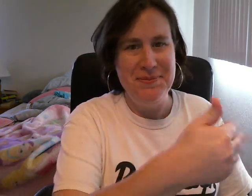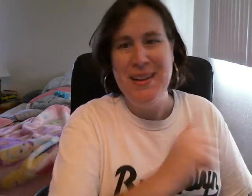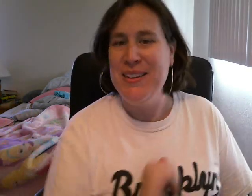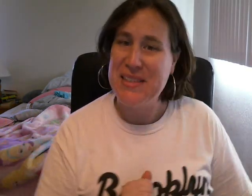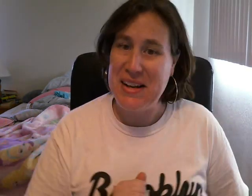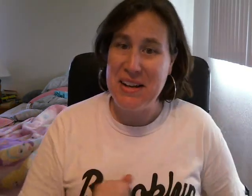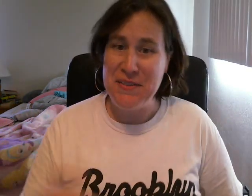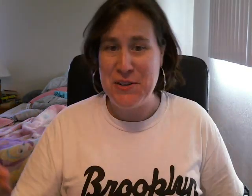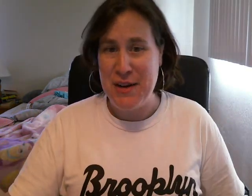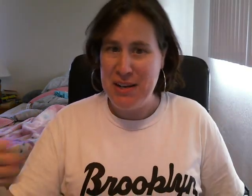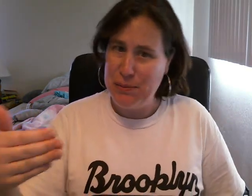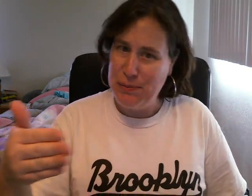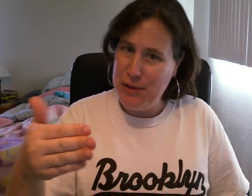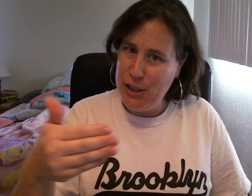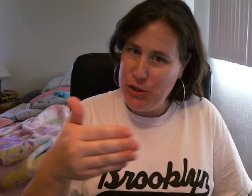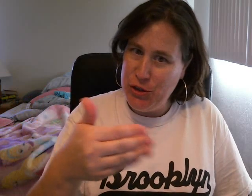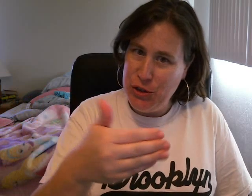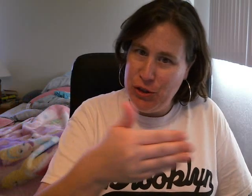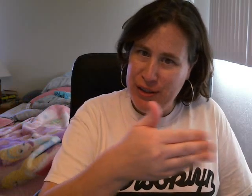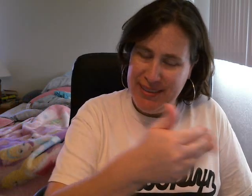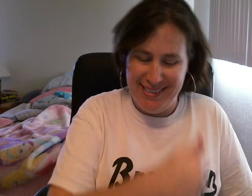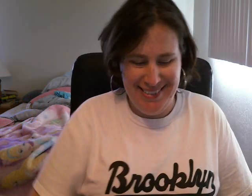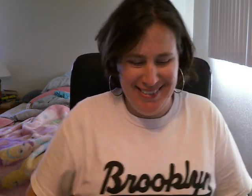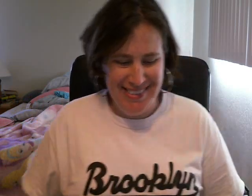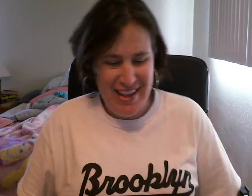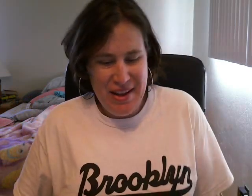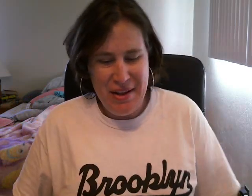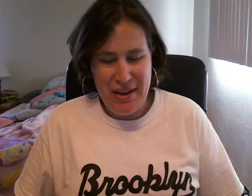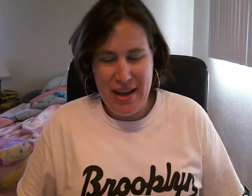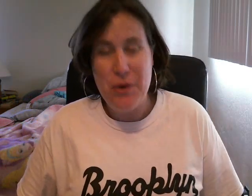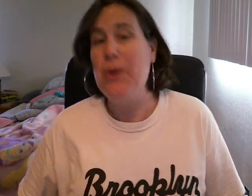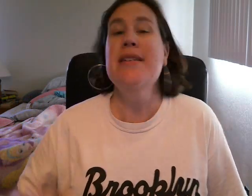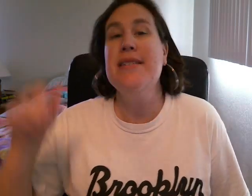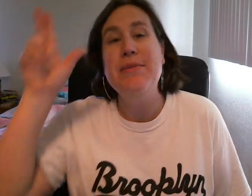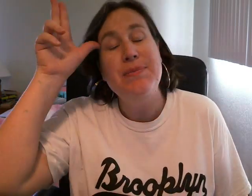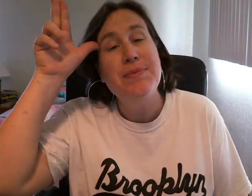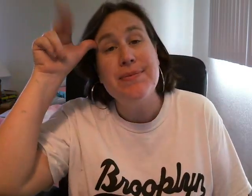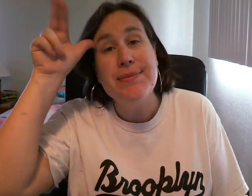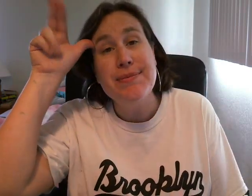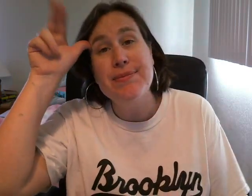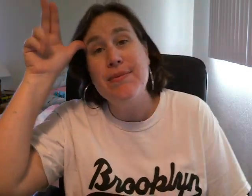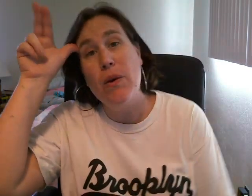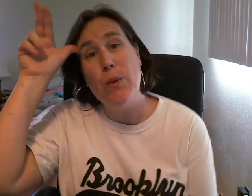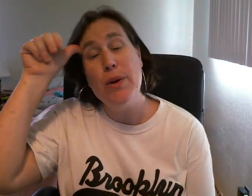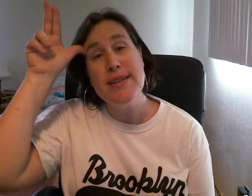Looks kind of like a fish, right? Fish. Horse. Horse.